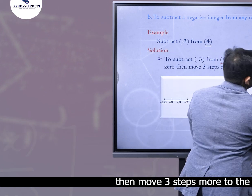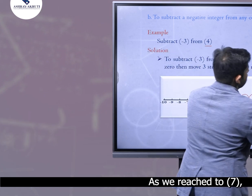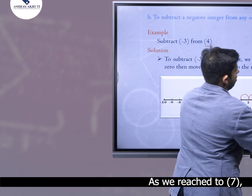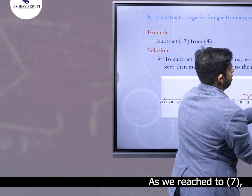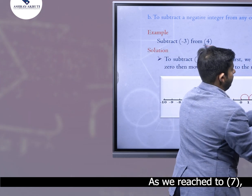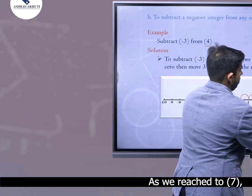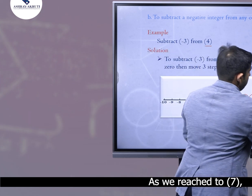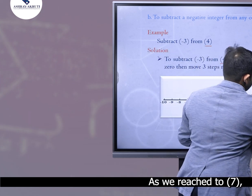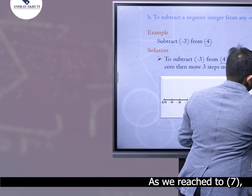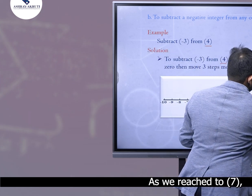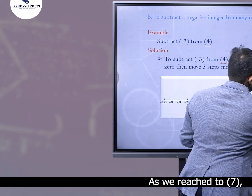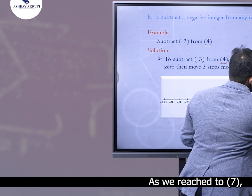As we've reached to 7,